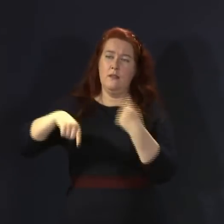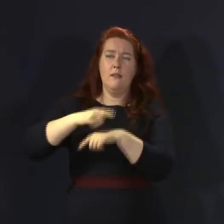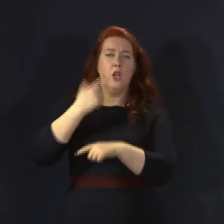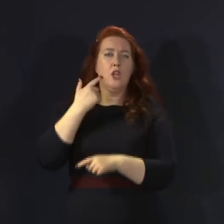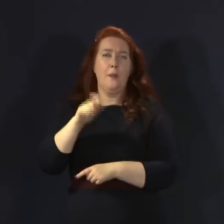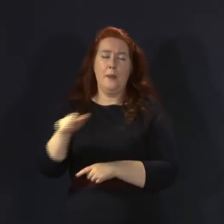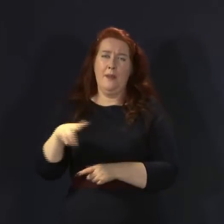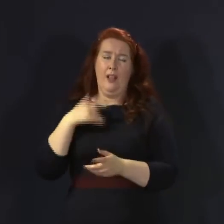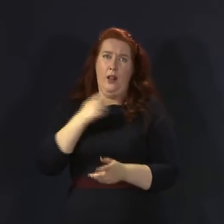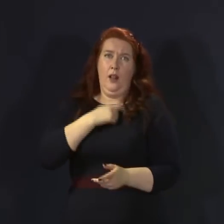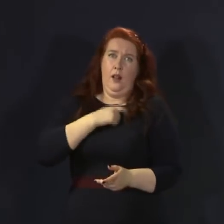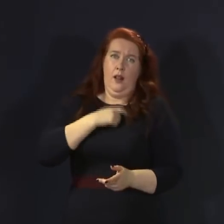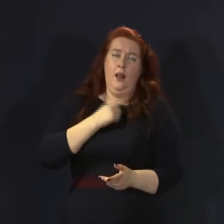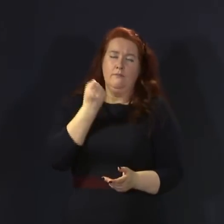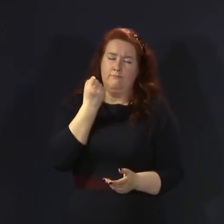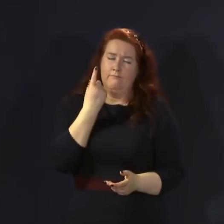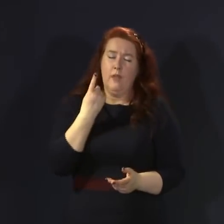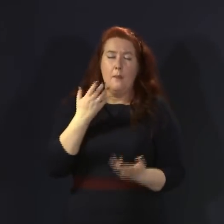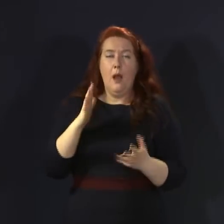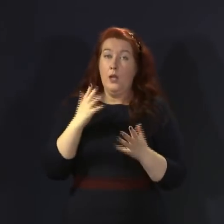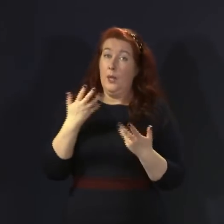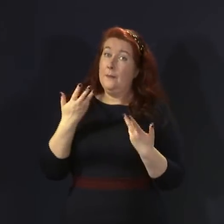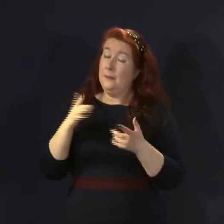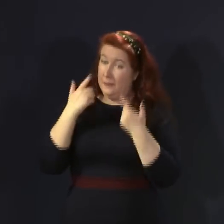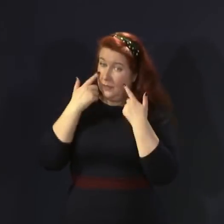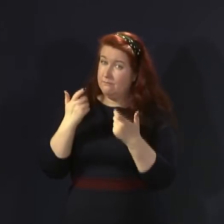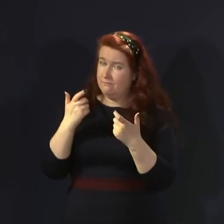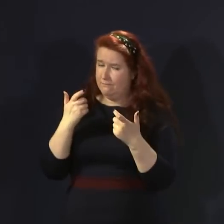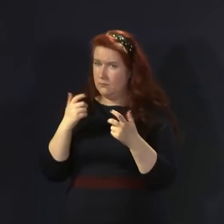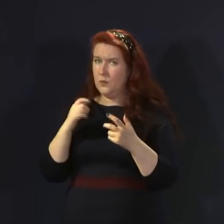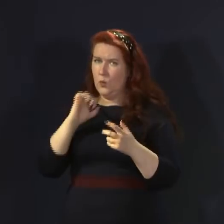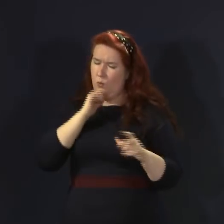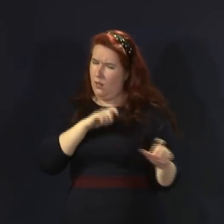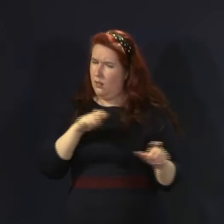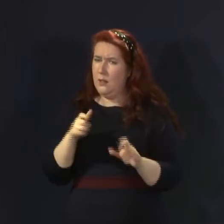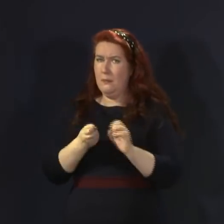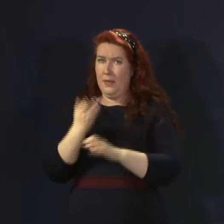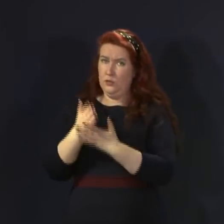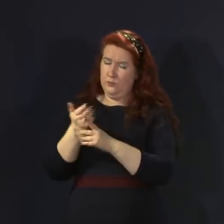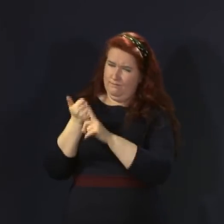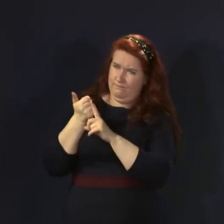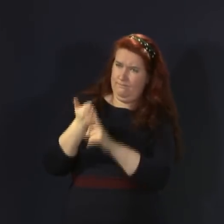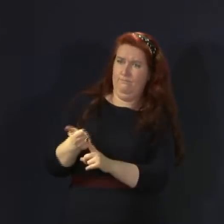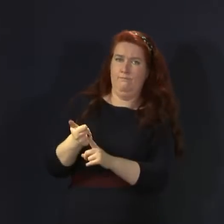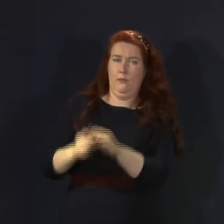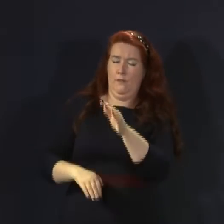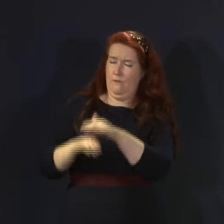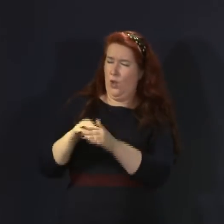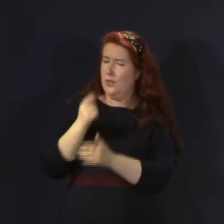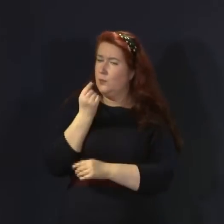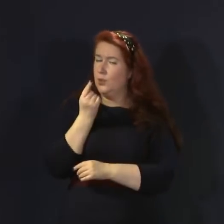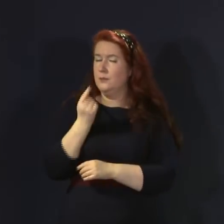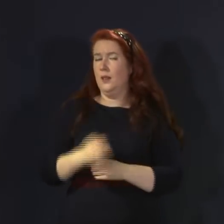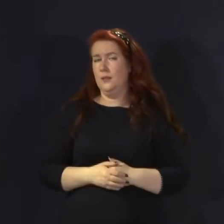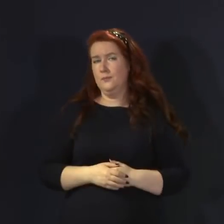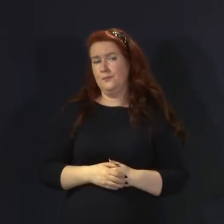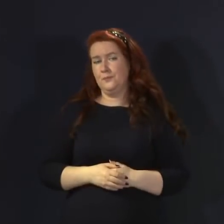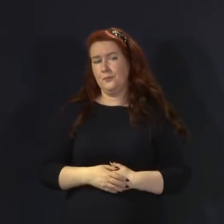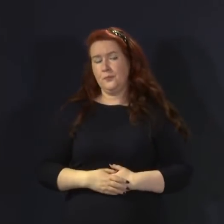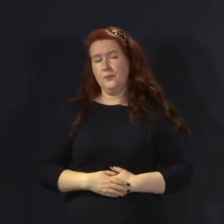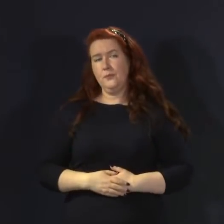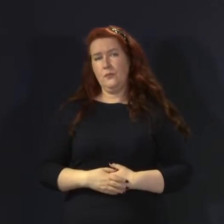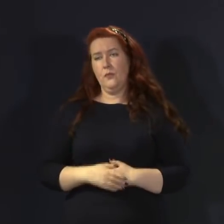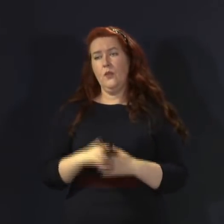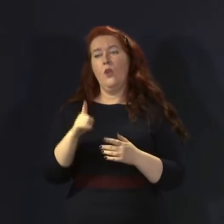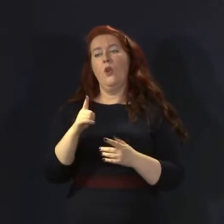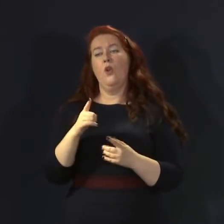that, and great care has been and will continue to be taken to make sure that they are supported as fully as possible. On the